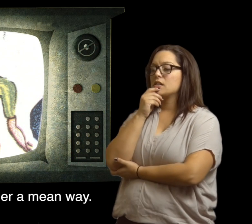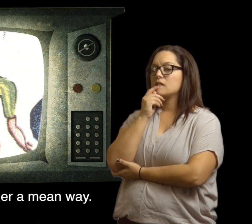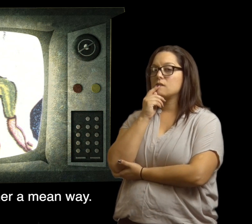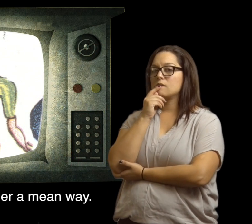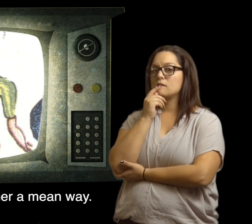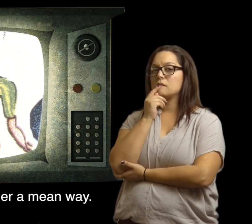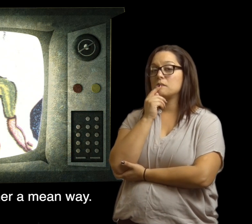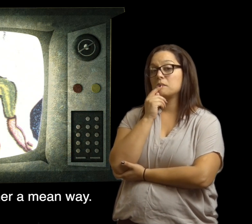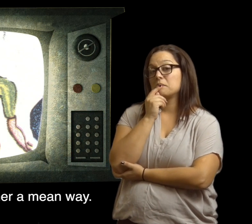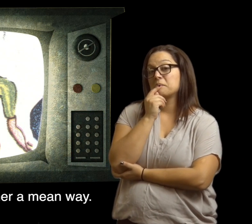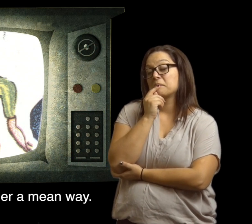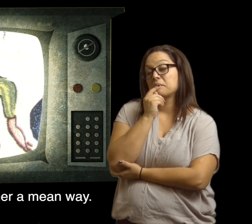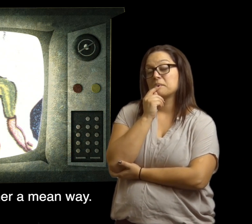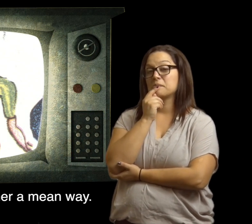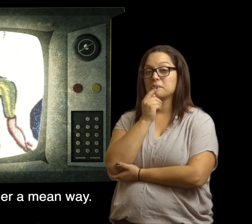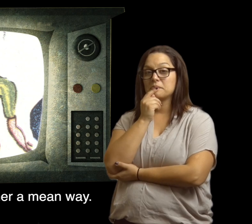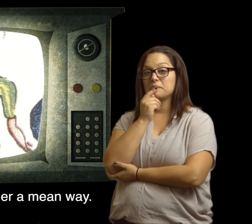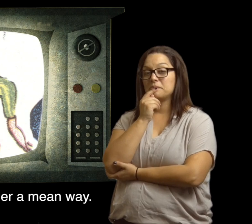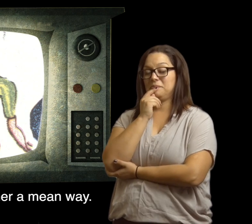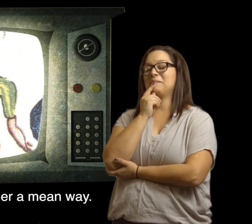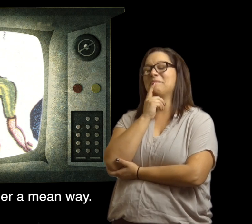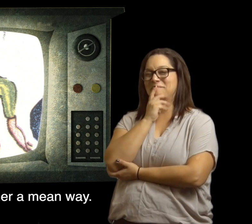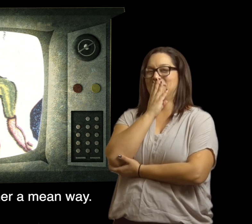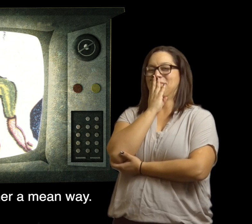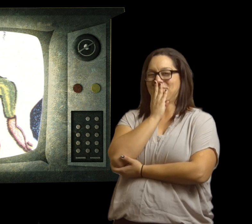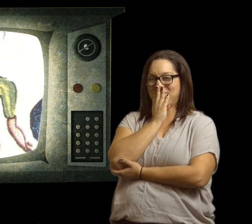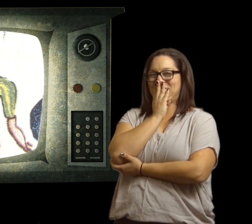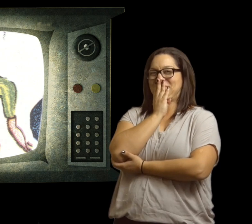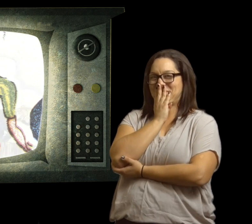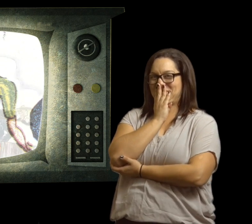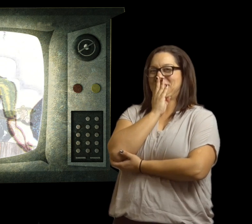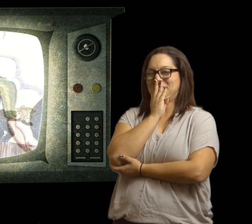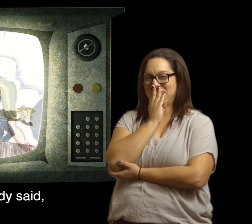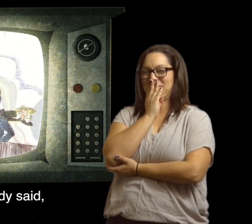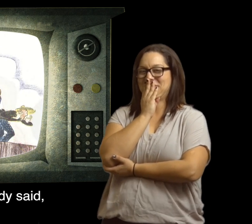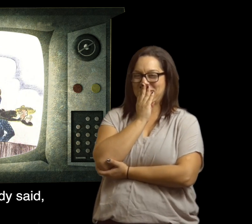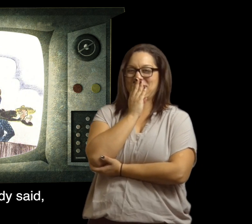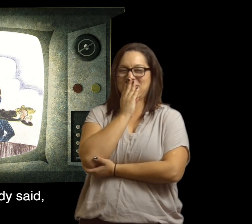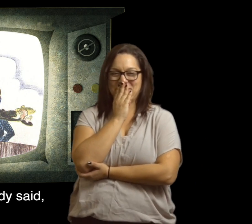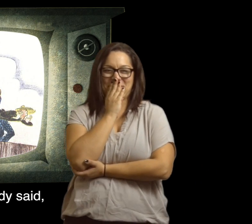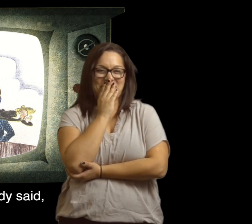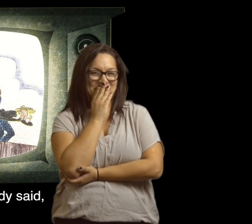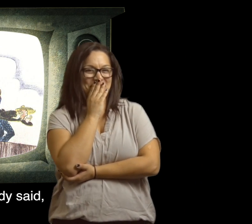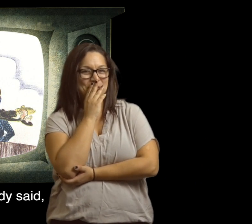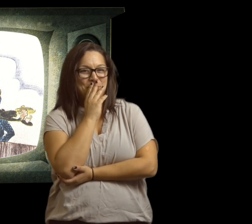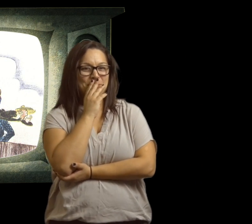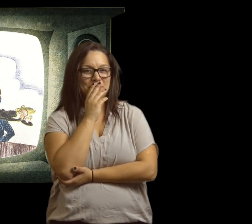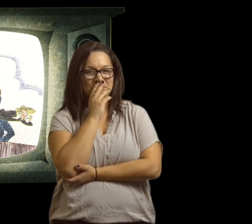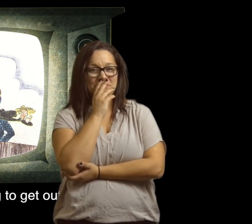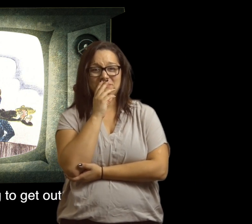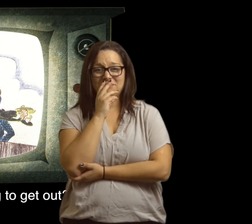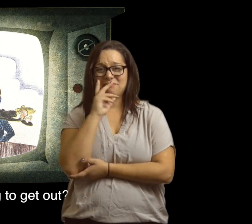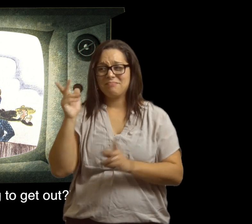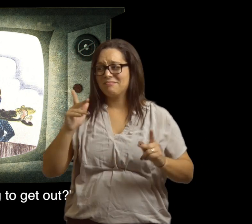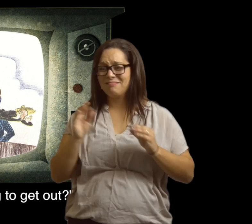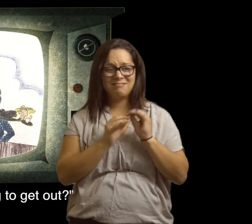he smiled in rather a mean way. Then everybody said, How are they going to get